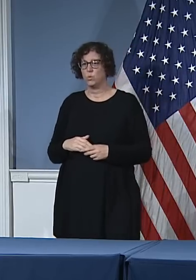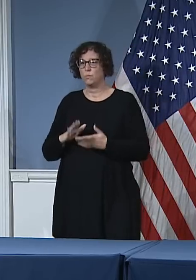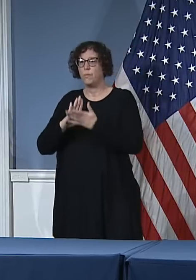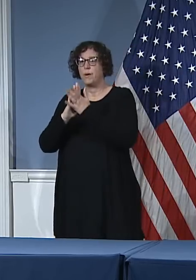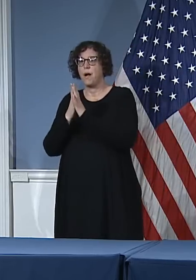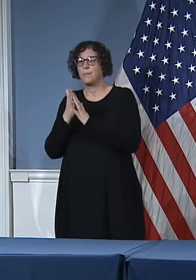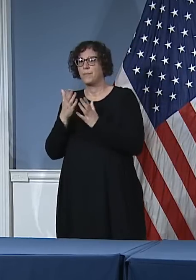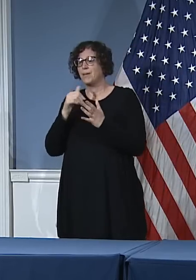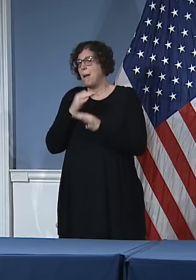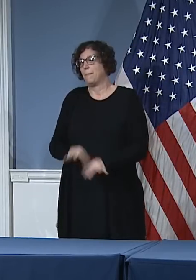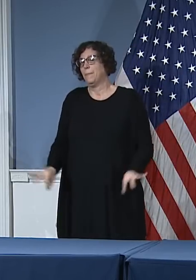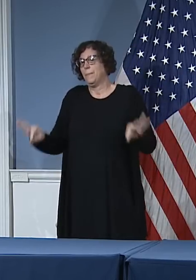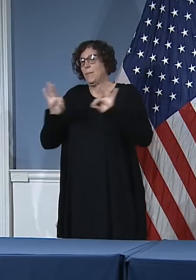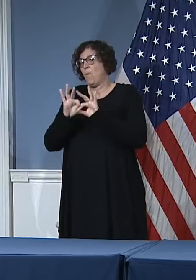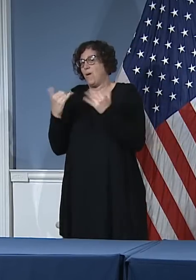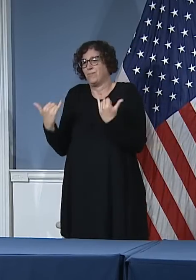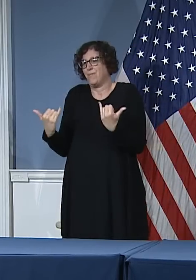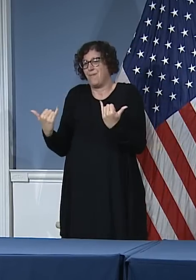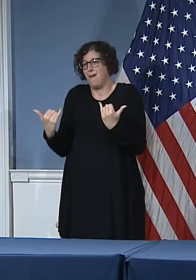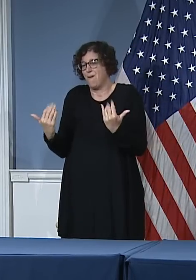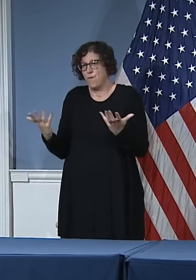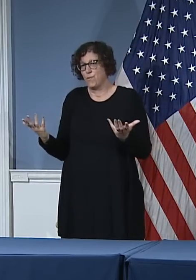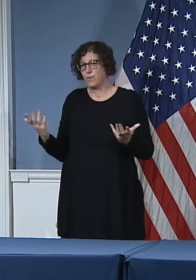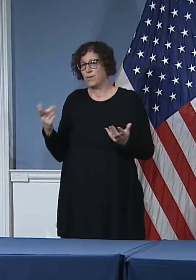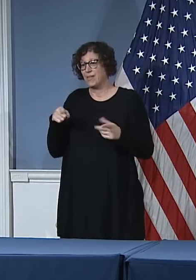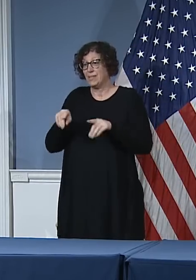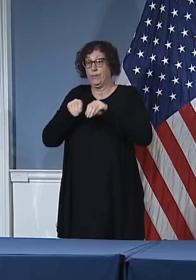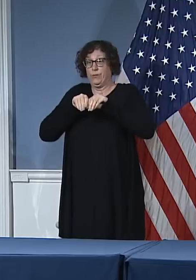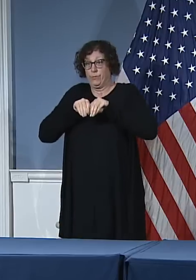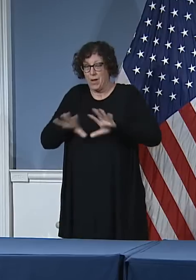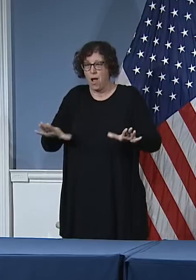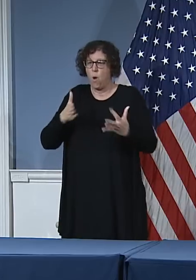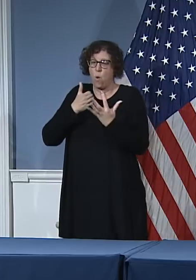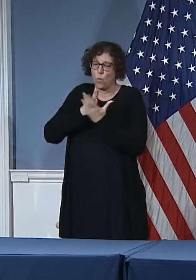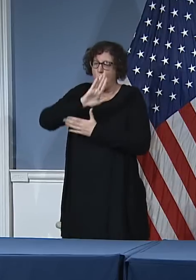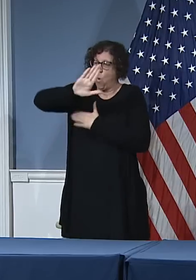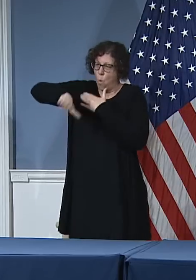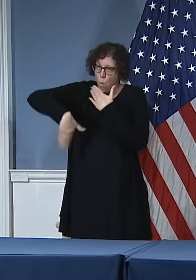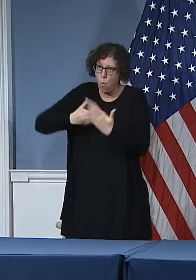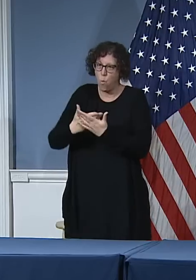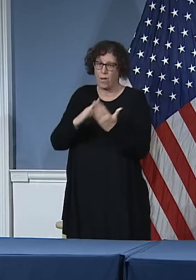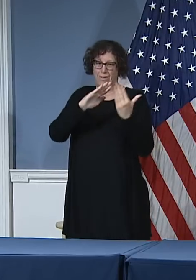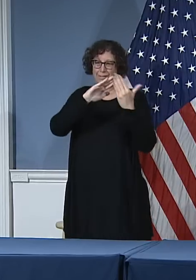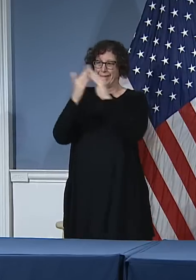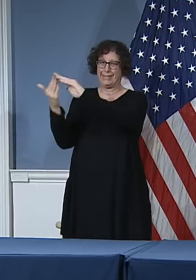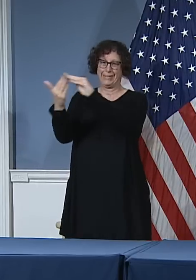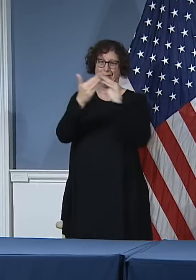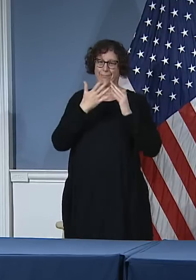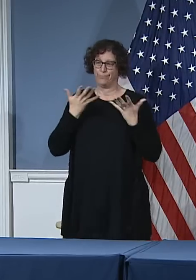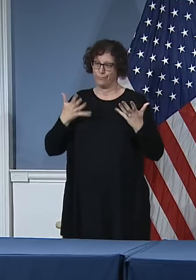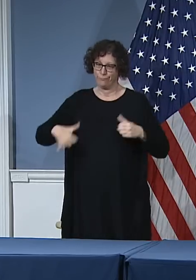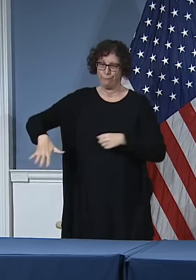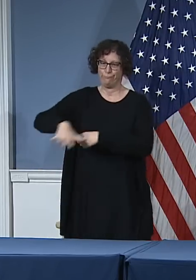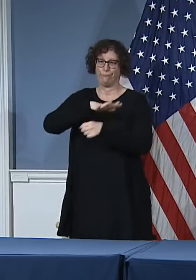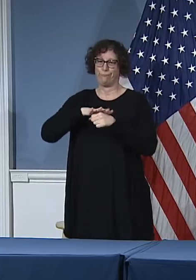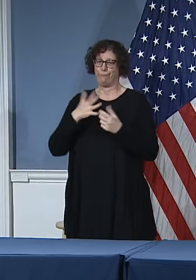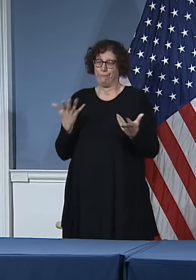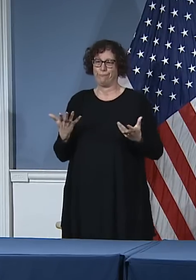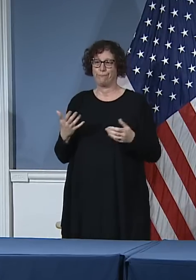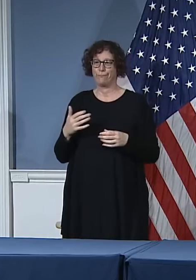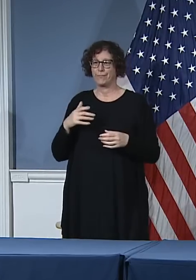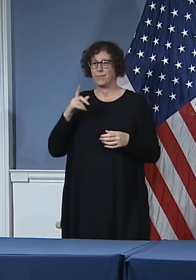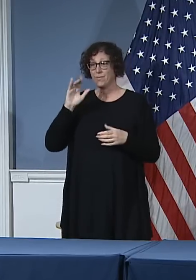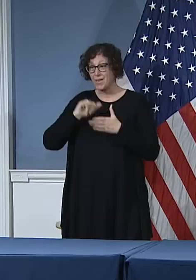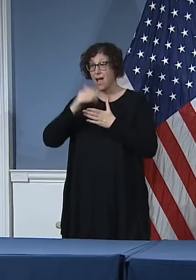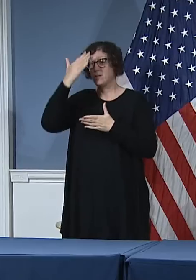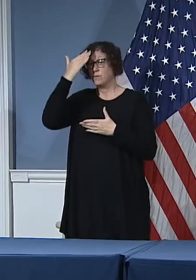irrelevant when we've got widespread community transmission. And that's why I have been so, dare I say, militant